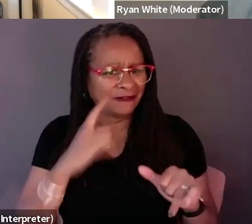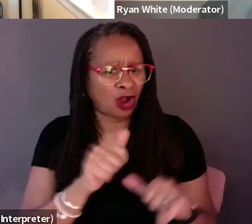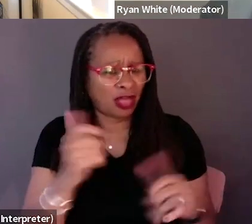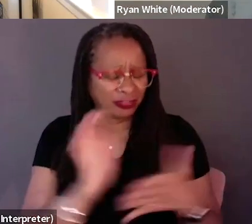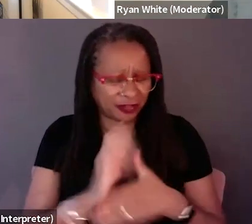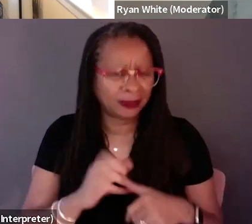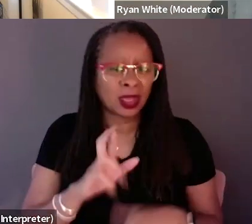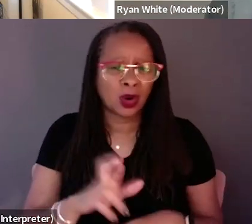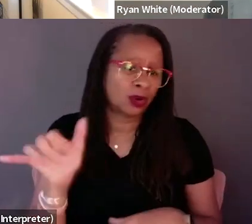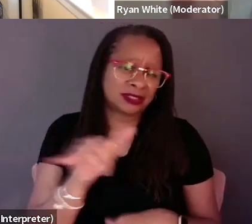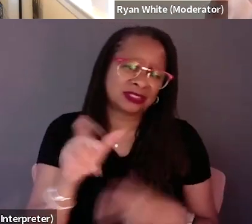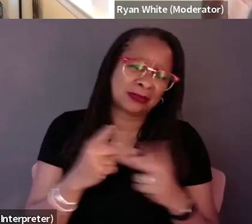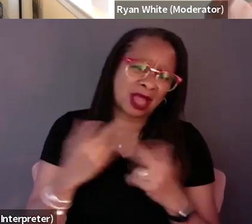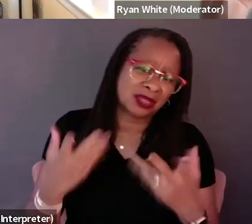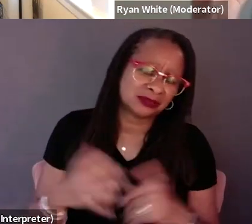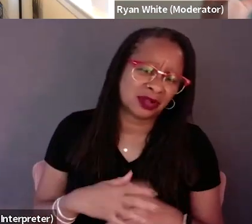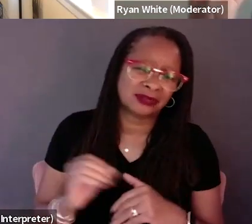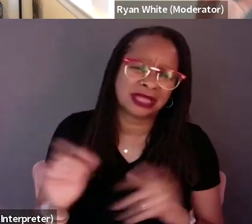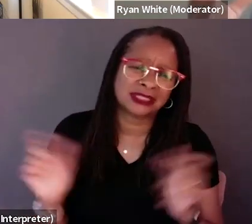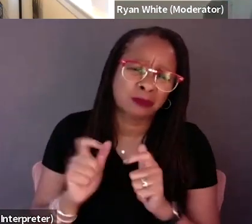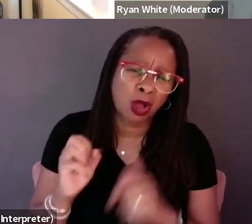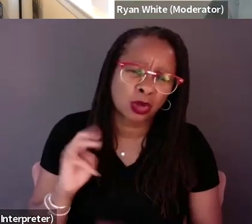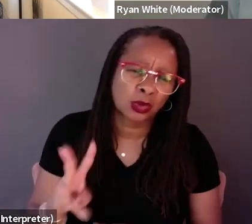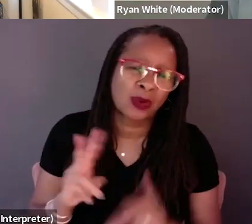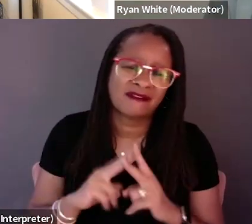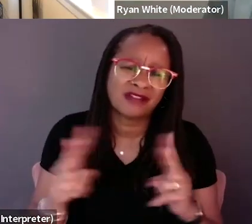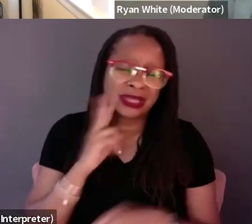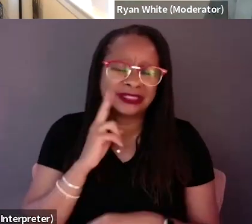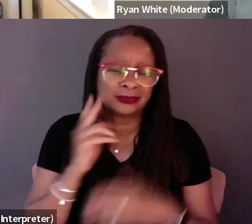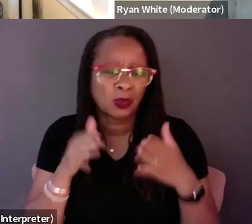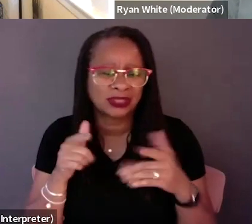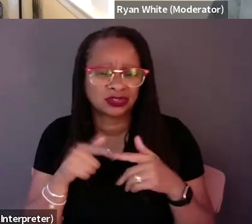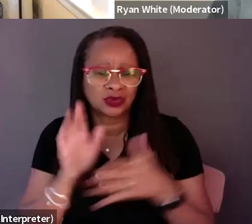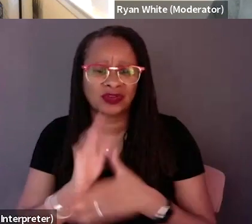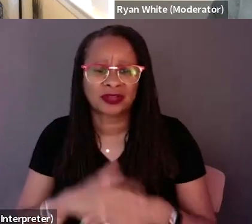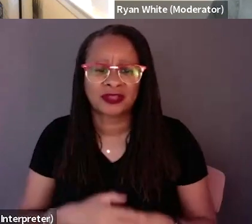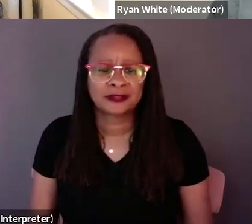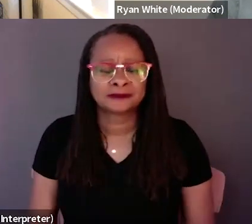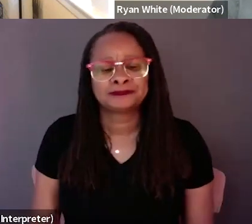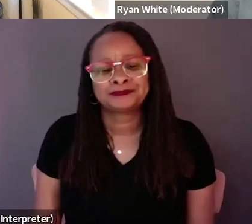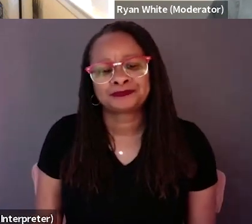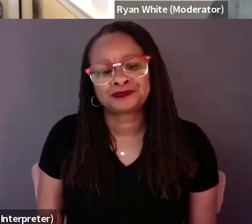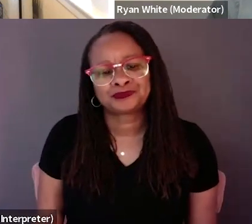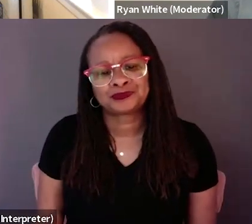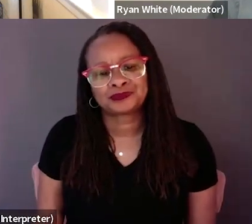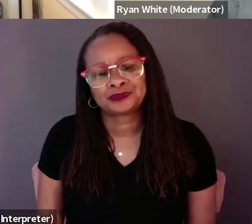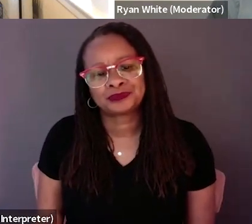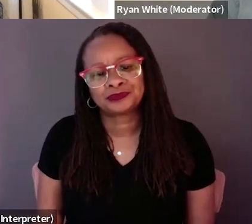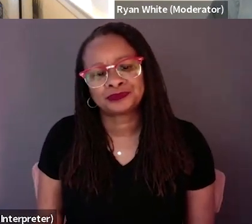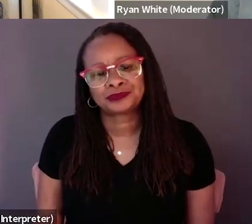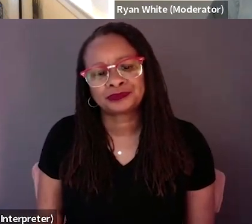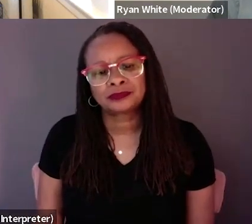before that been that type of skeletal crew or very intimate way of filming? No, I did. There